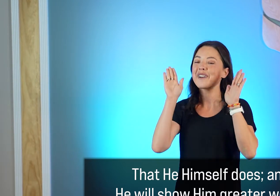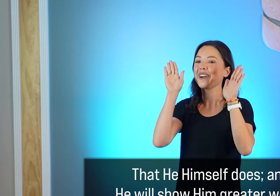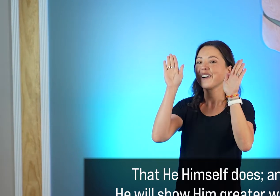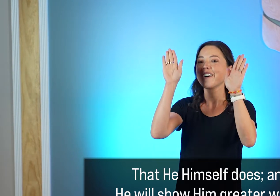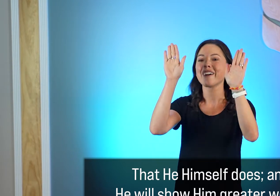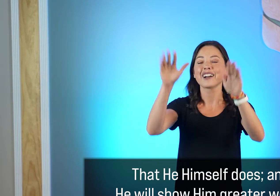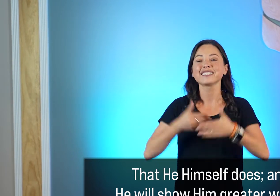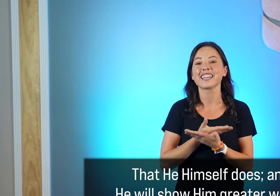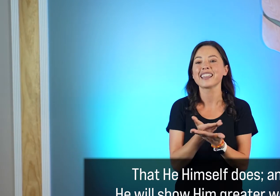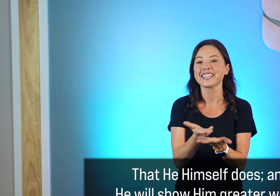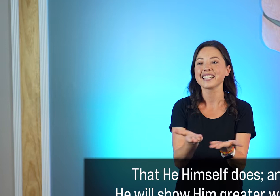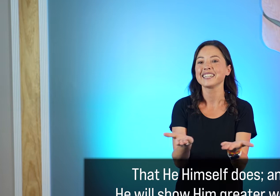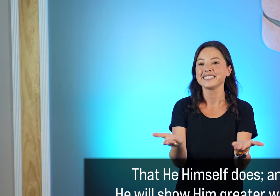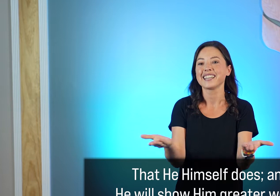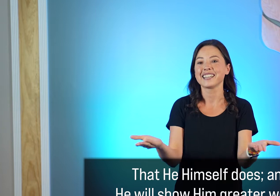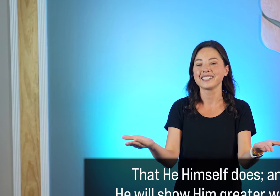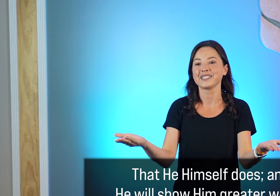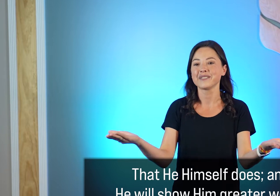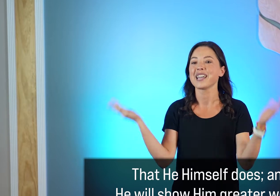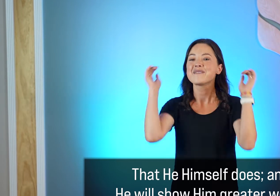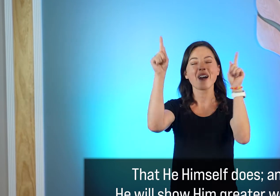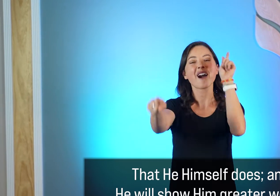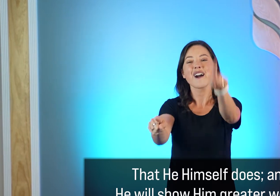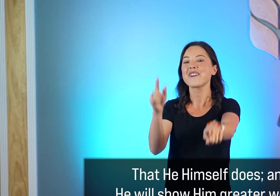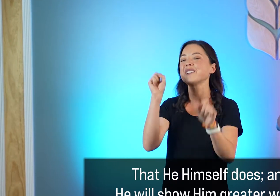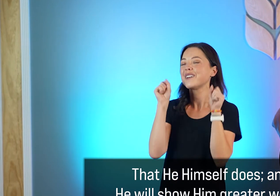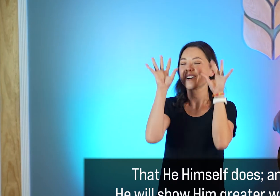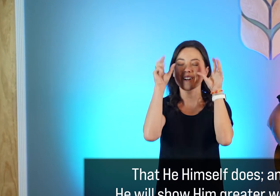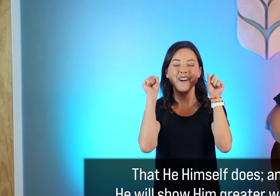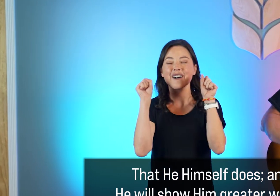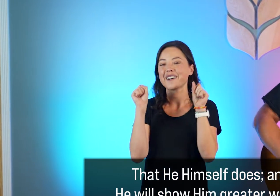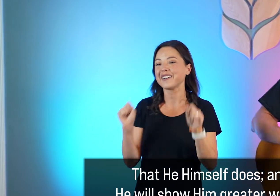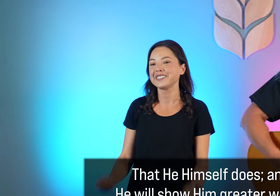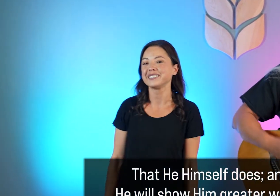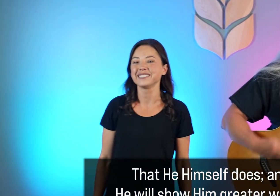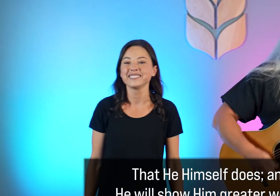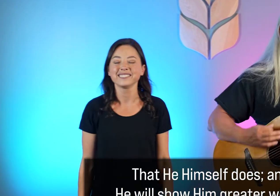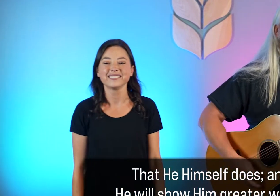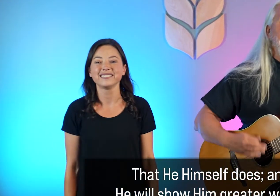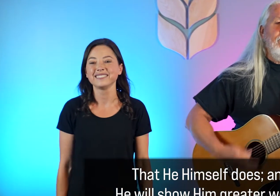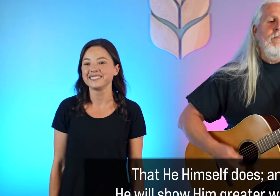greater works than these, that you may marvel.